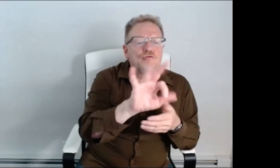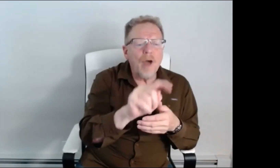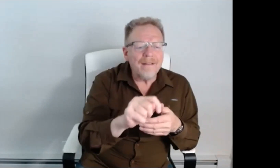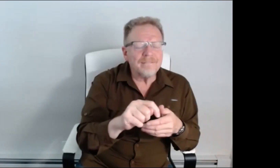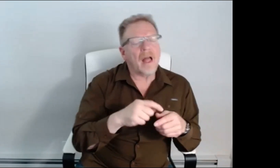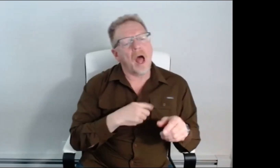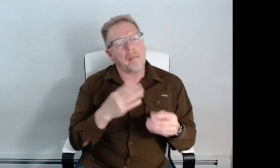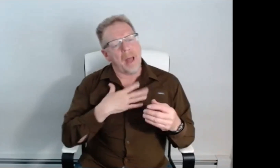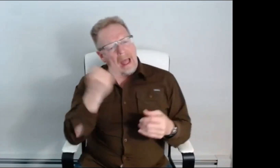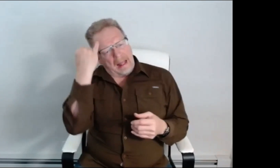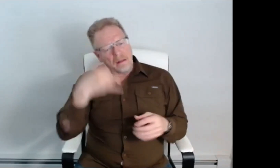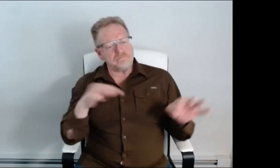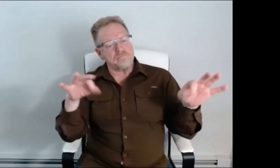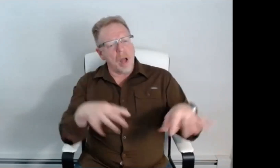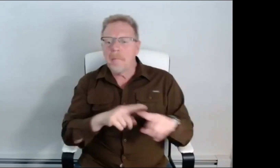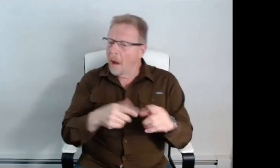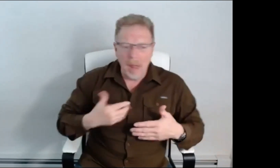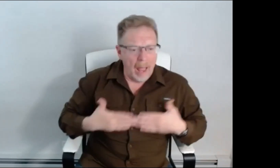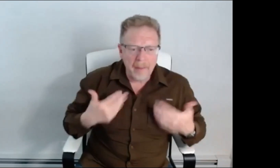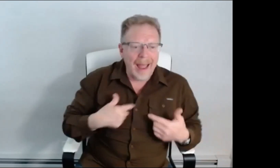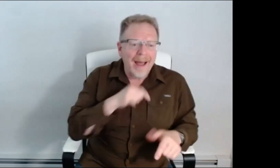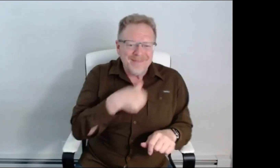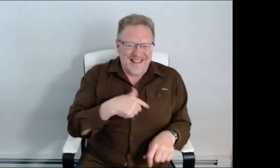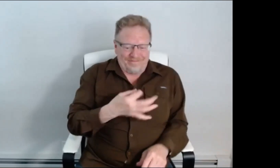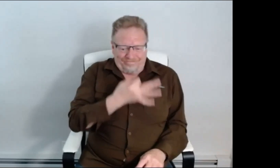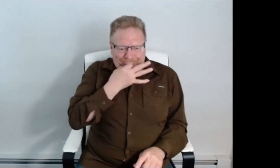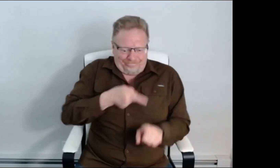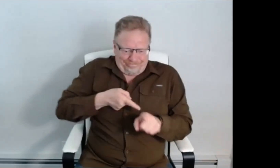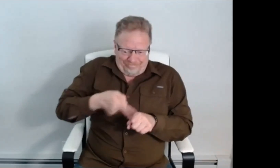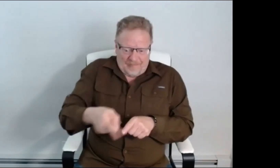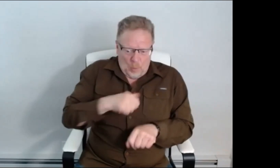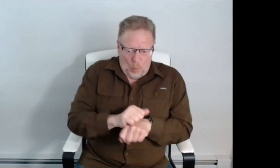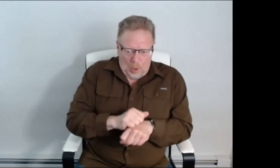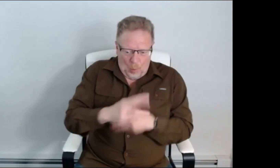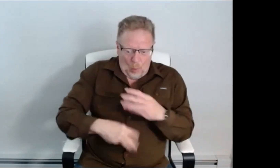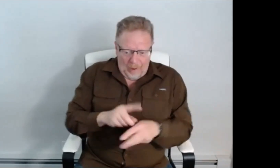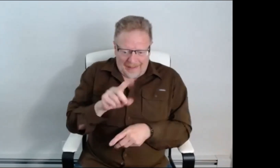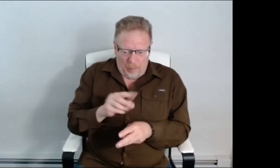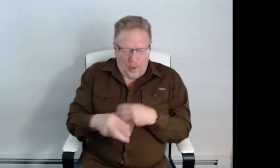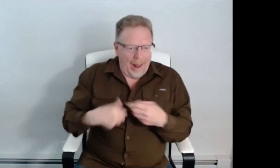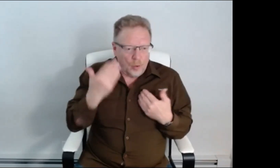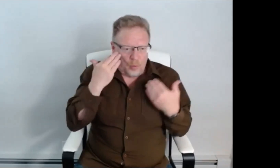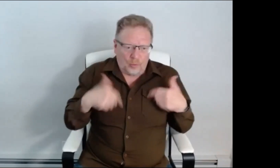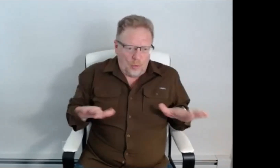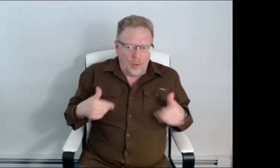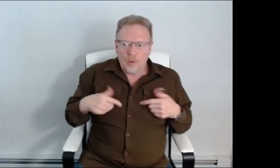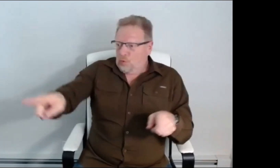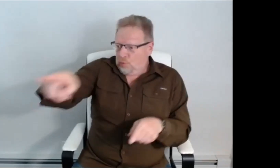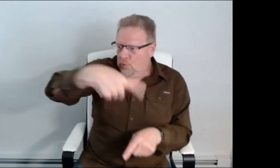love people, like I don't work in the employment world for people with disabilities, but many of you do. So I'm saying that's